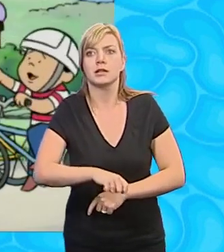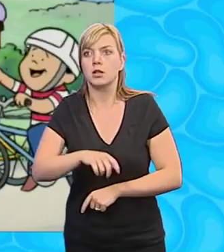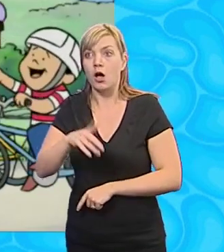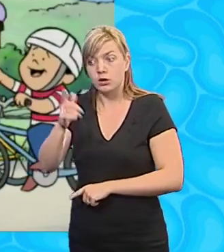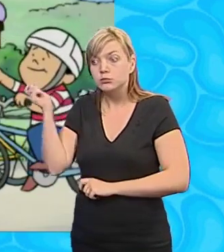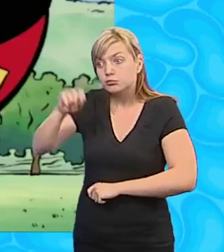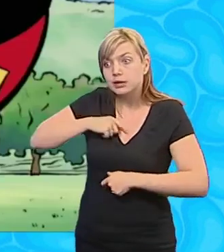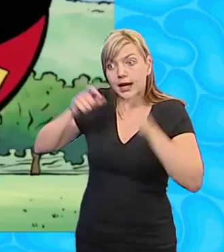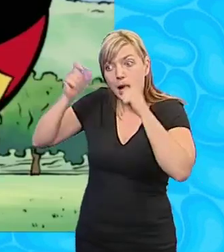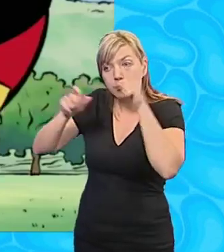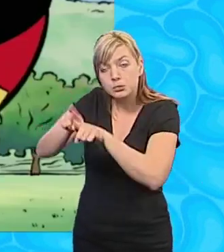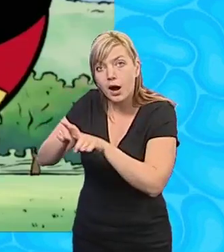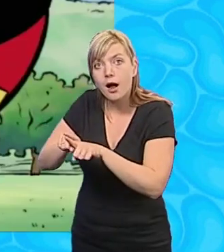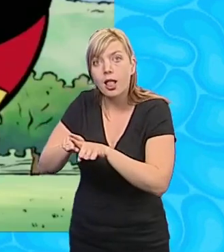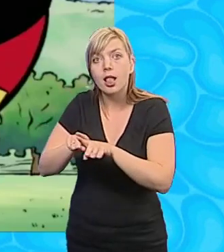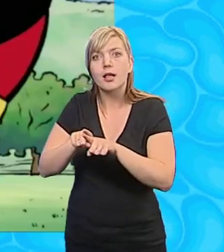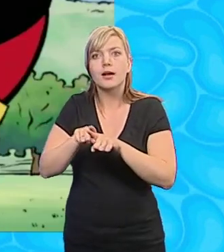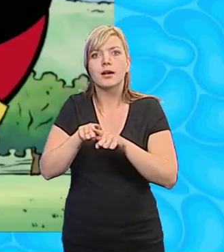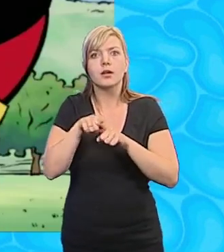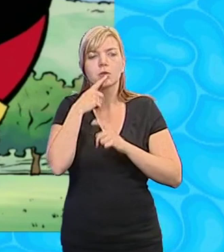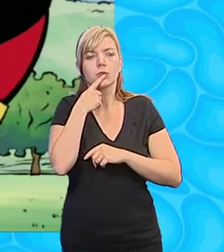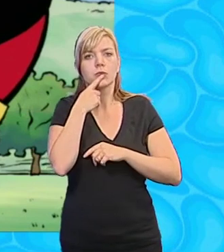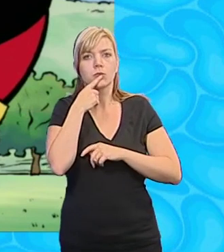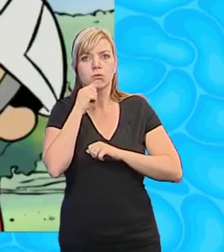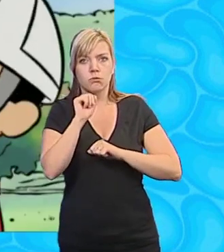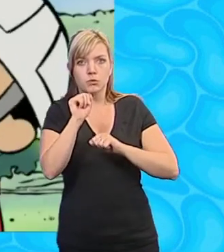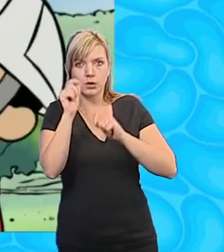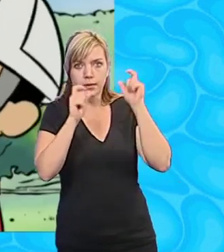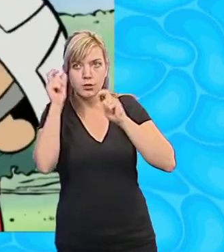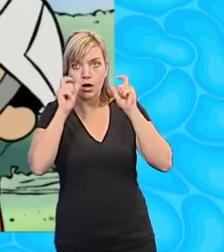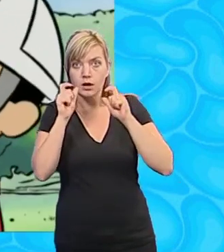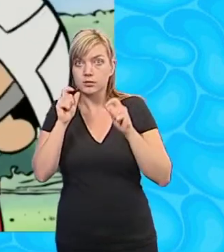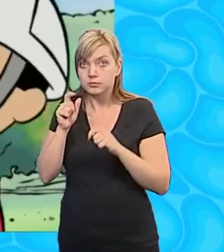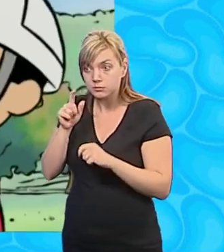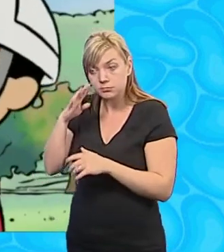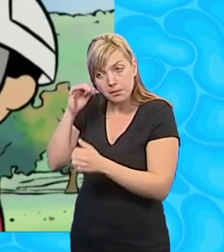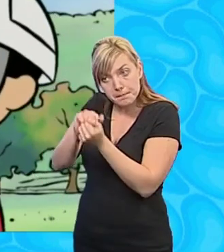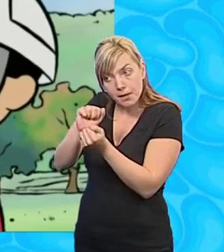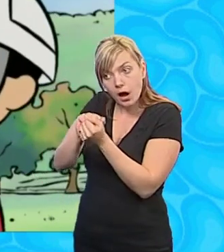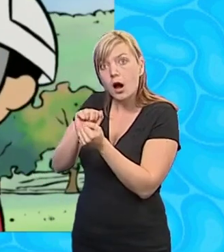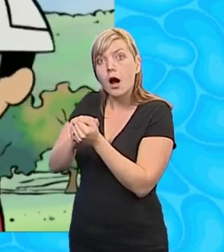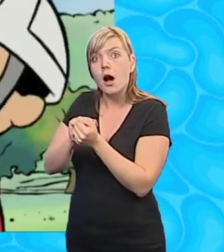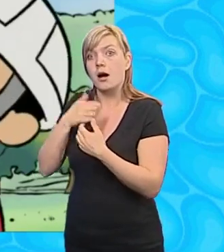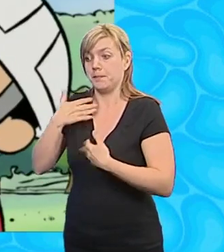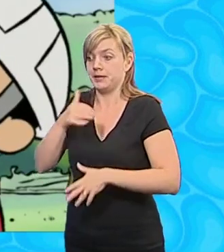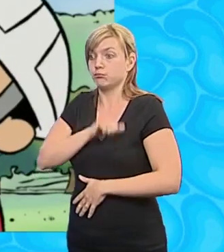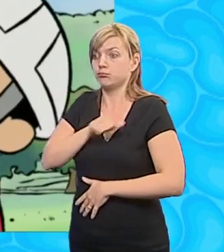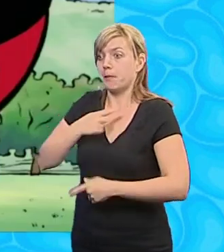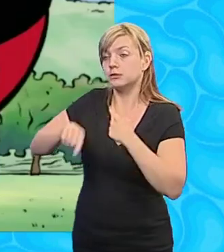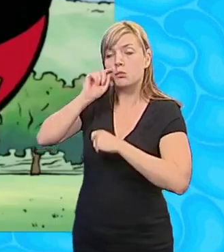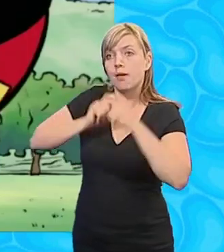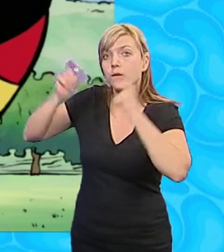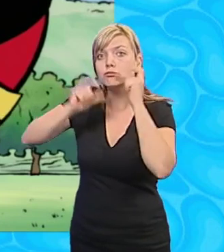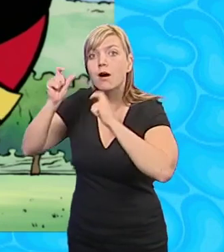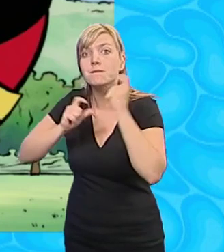camera tomorrow too? Oh, your camera? Uh-huh. Remember? I promised everyone that I'd take the team photo.